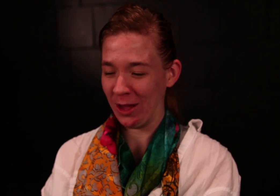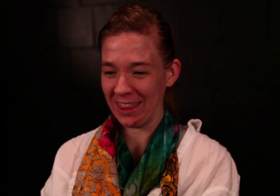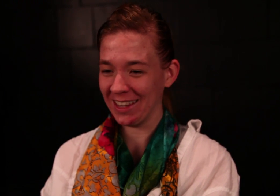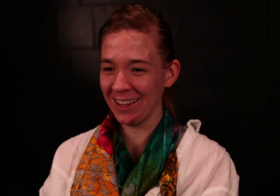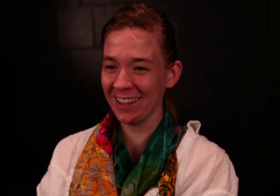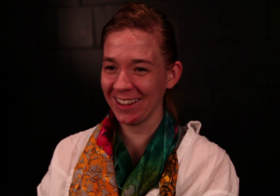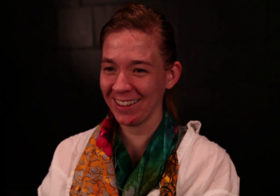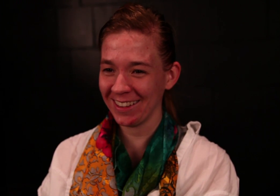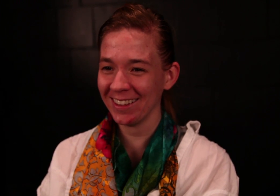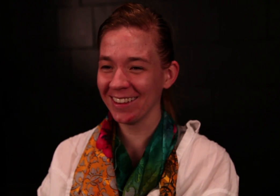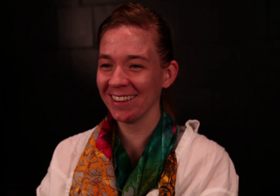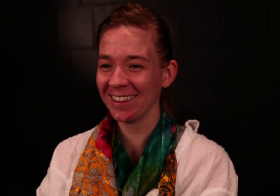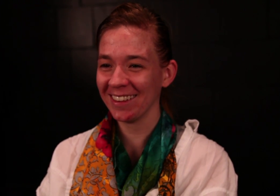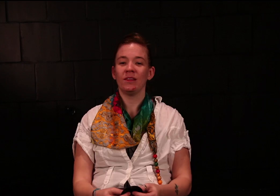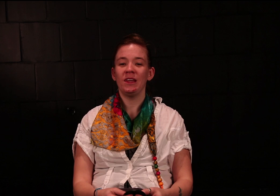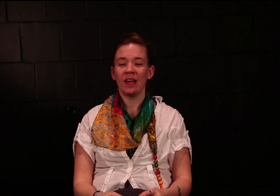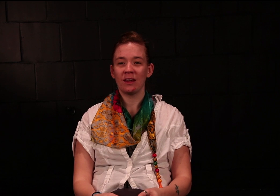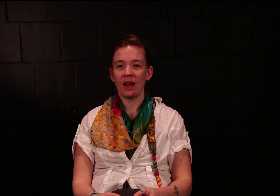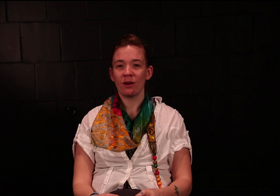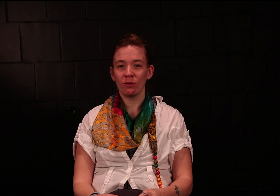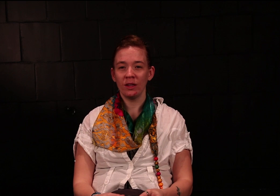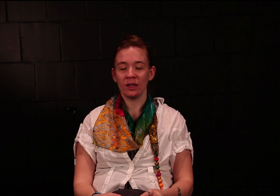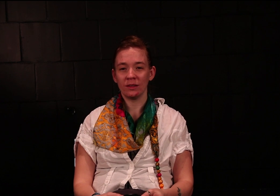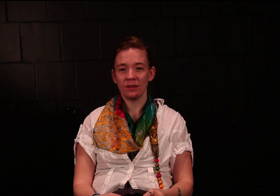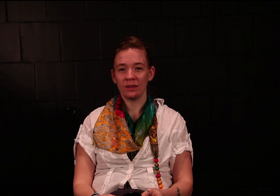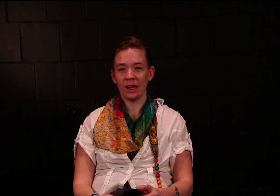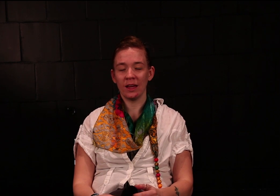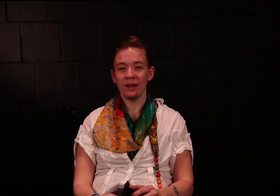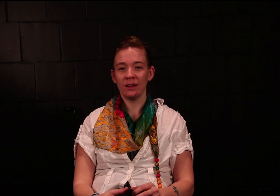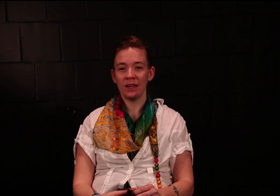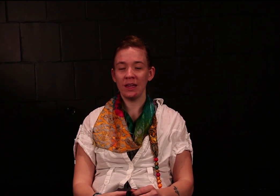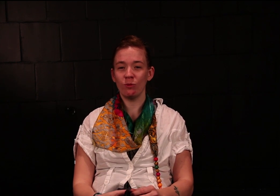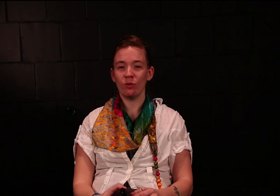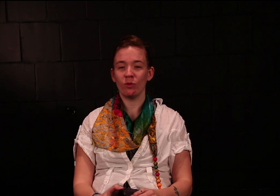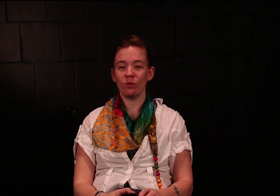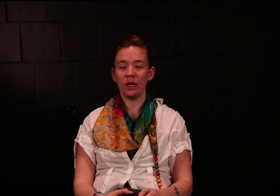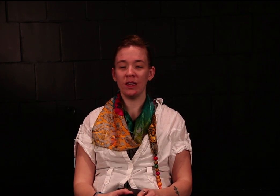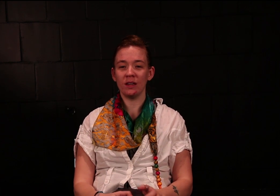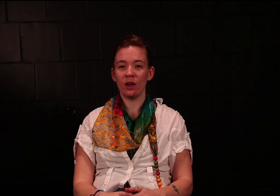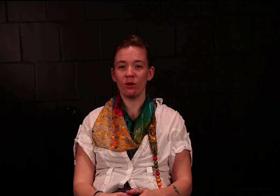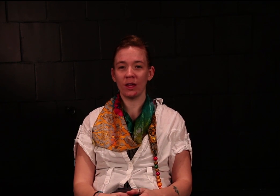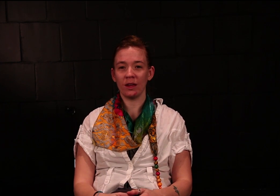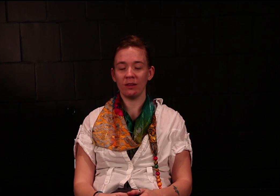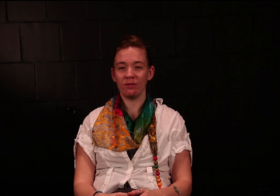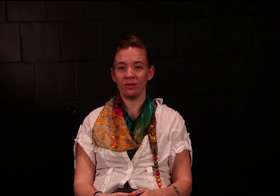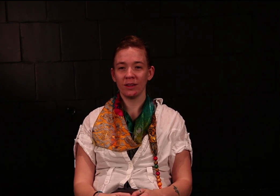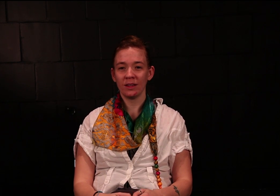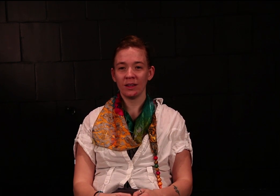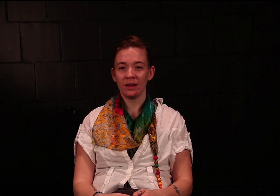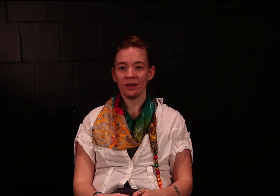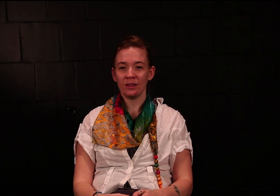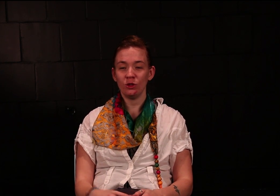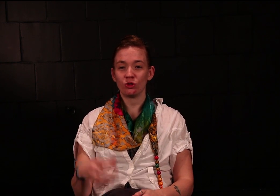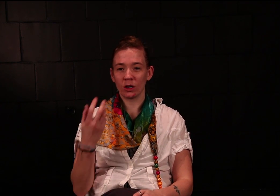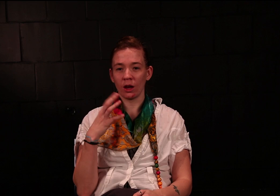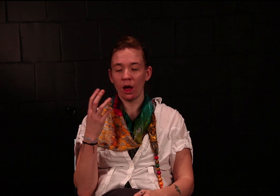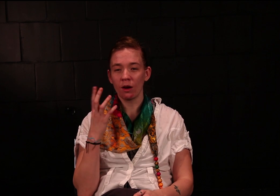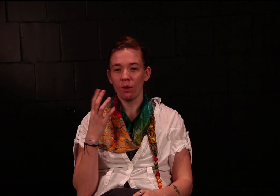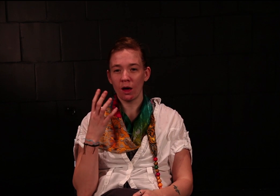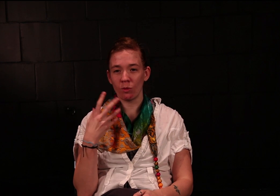it. He had diarrhea, and he didn't know that if you drunk a lot of